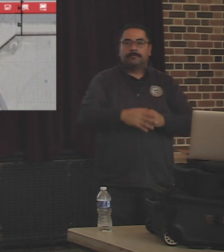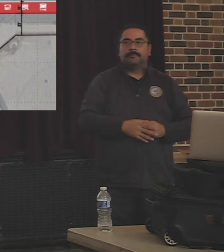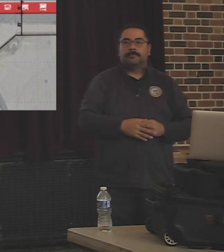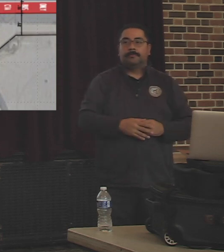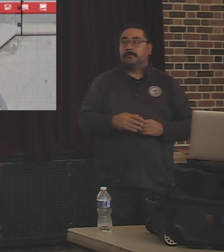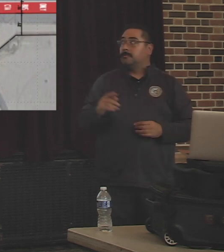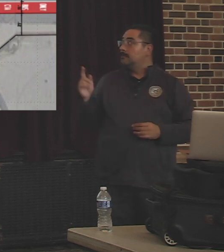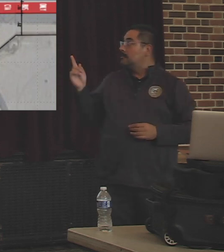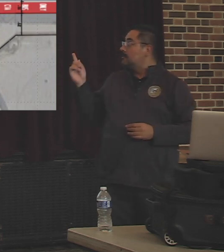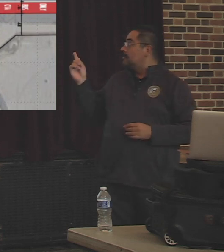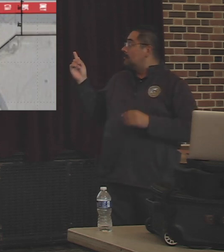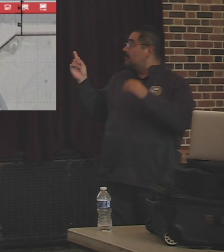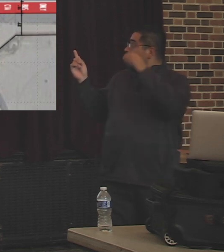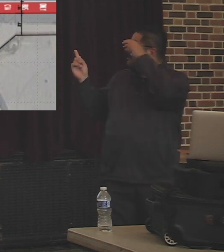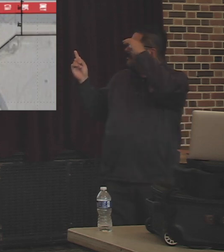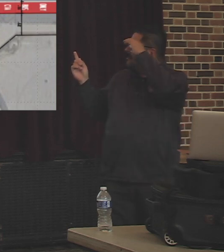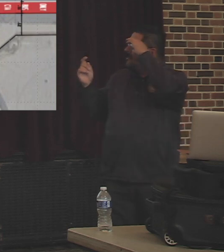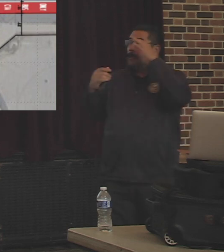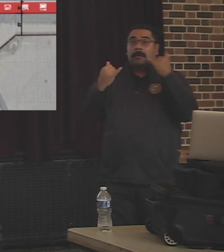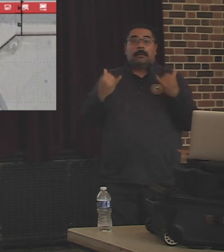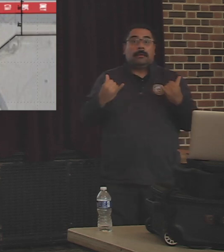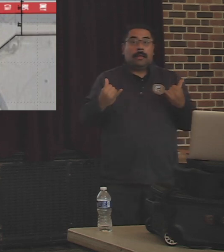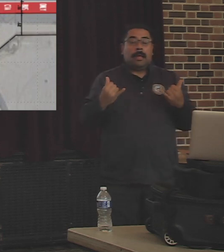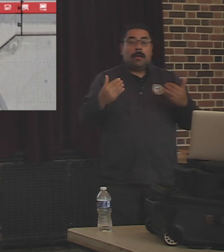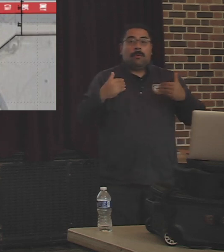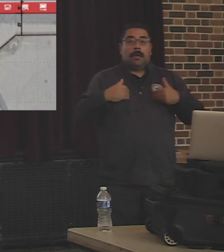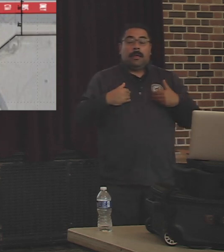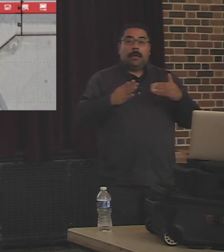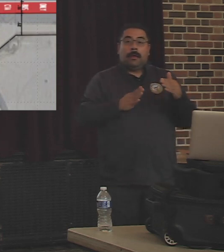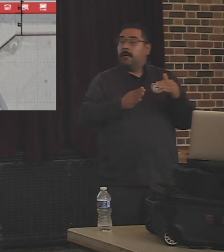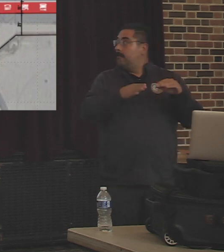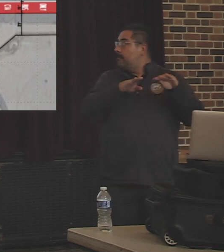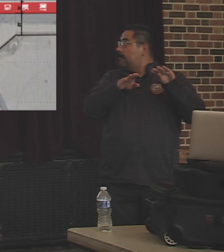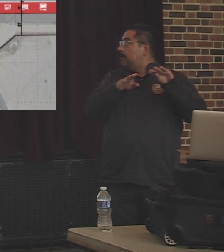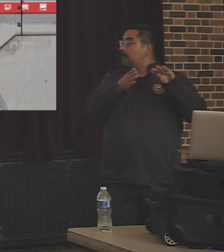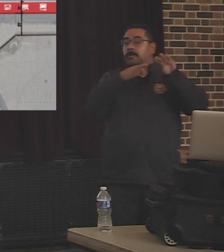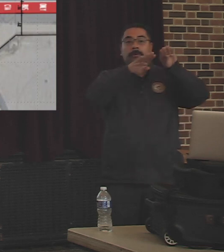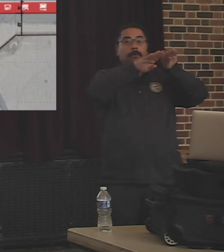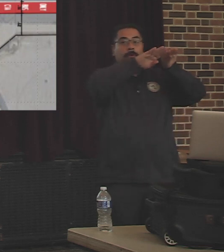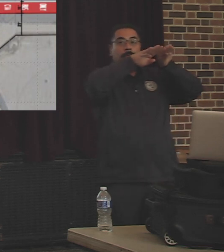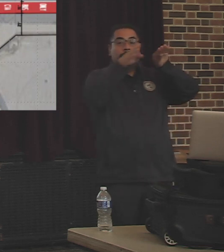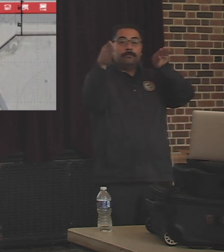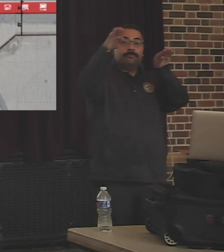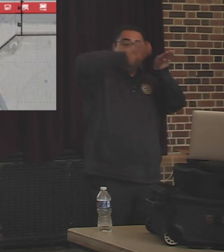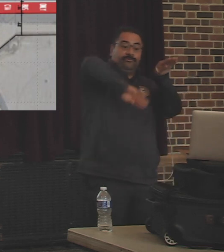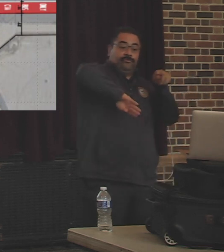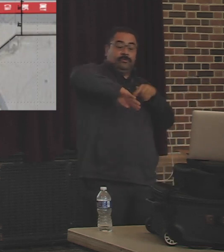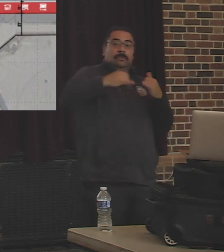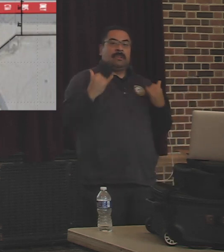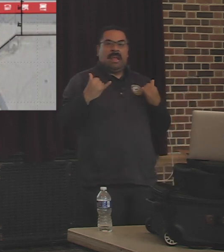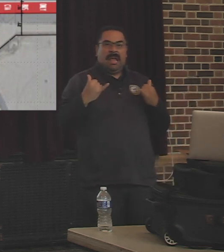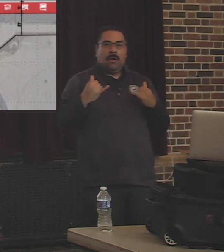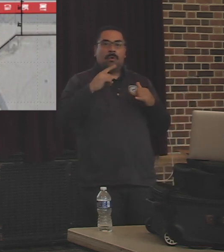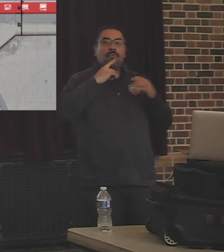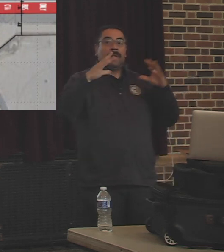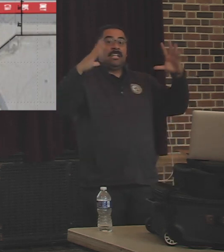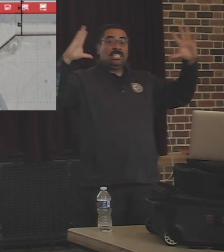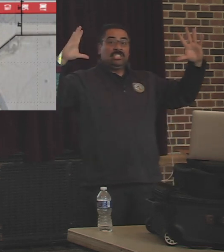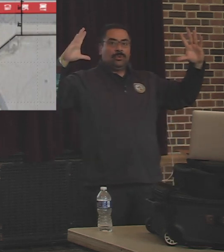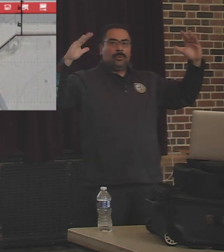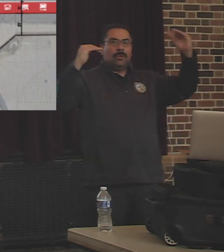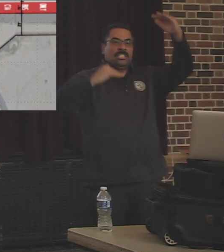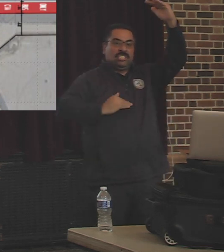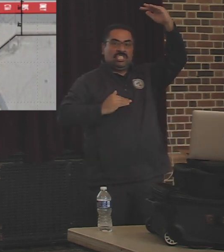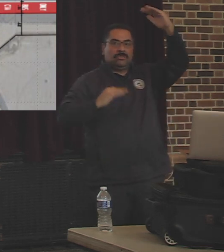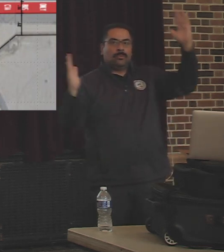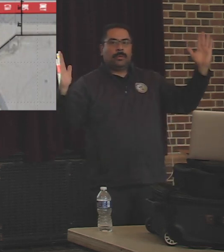Basically here is the existing curb line on this intersection as an example. So we're really shrinking the intersection,